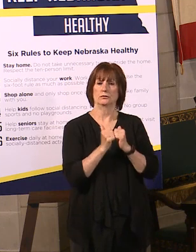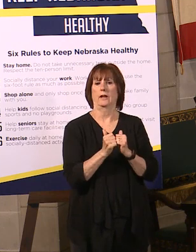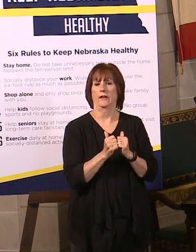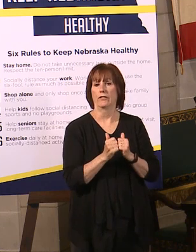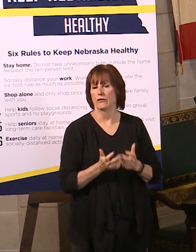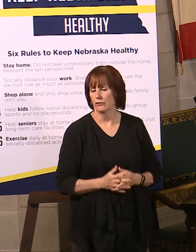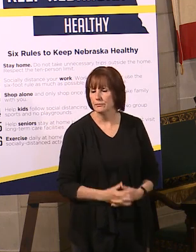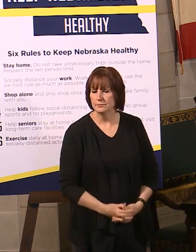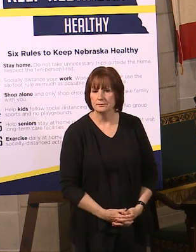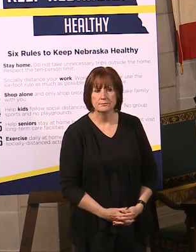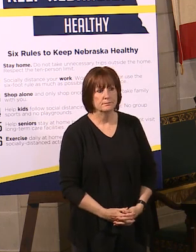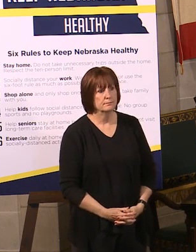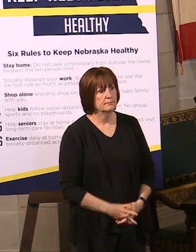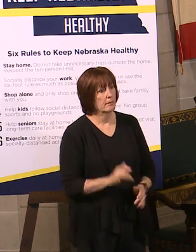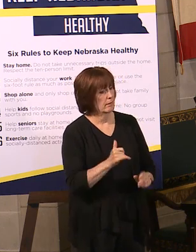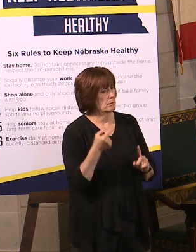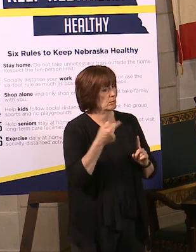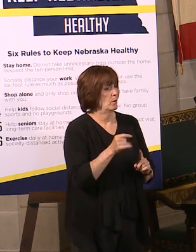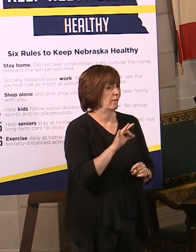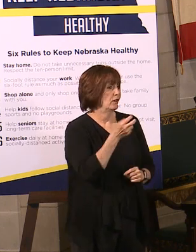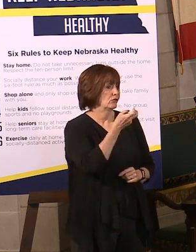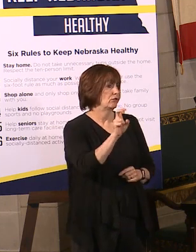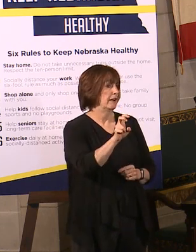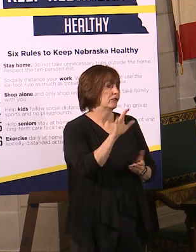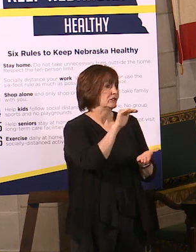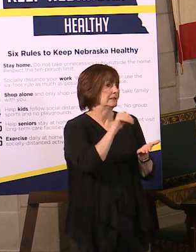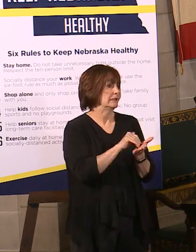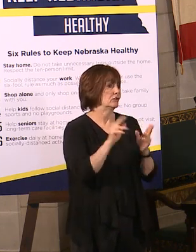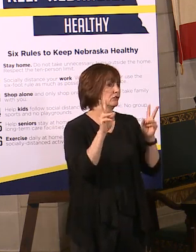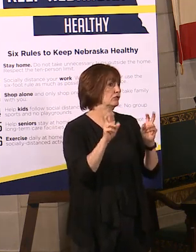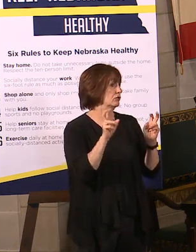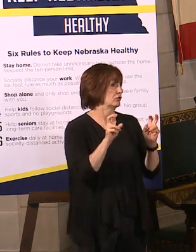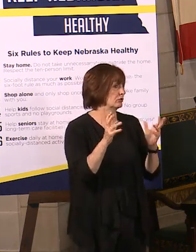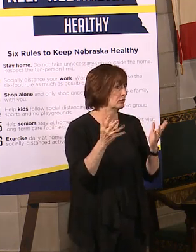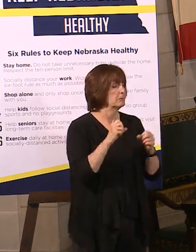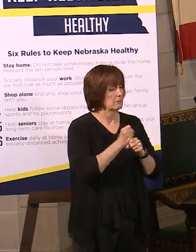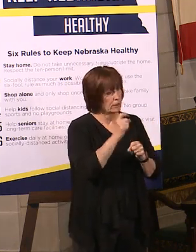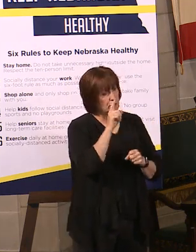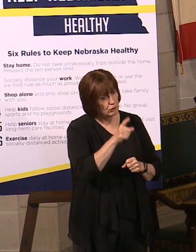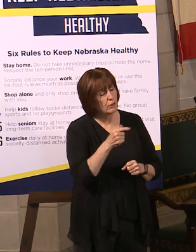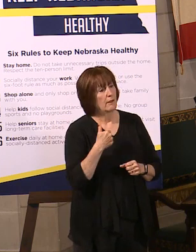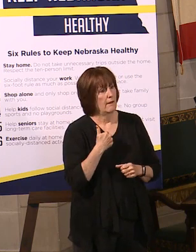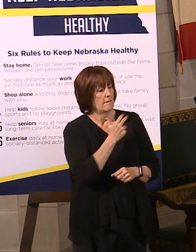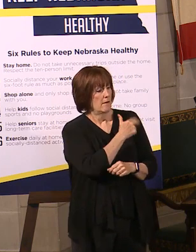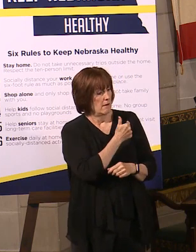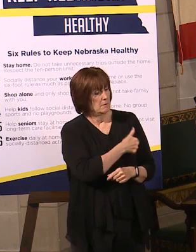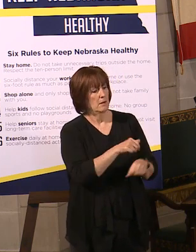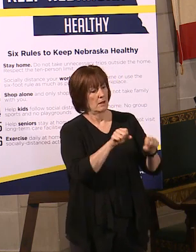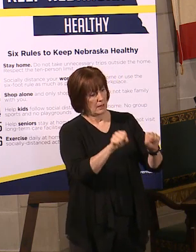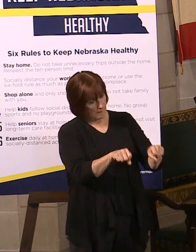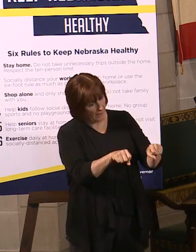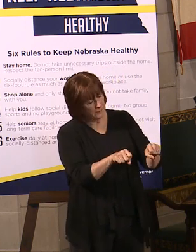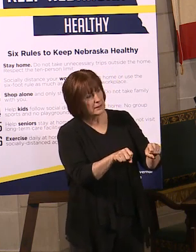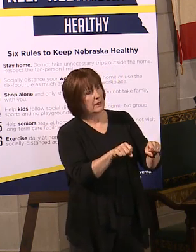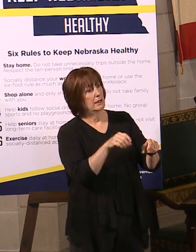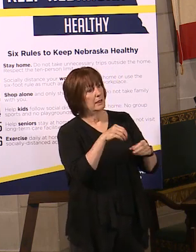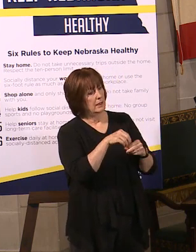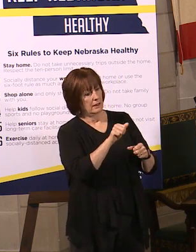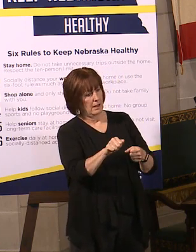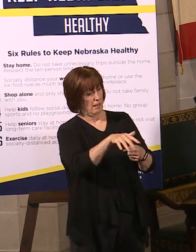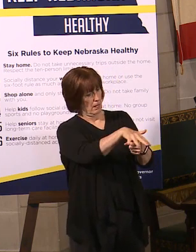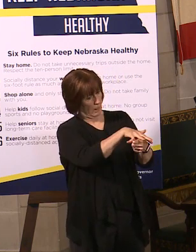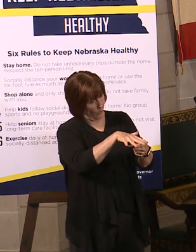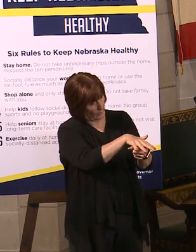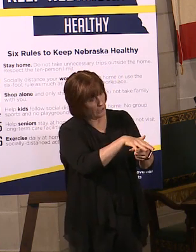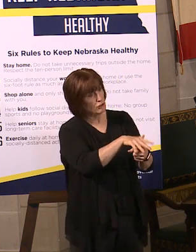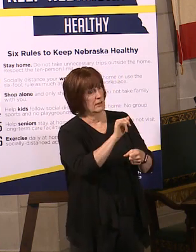be able to work with. So that's kind of the point of the transfer center. Again, this is assisting us to make sure that we've got the hospital capacity in a given location if